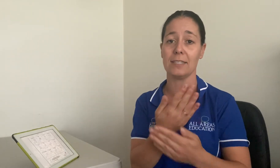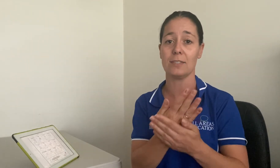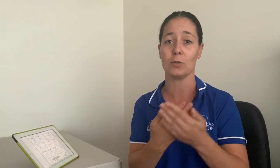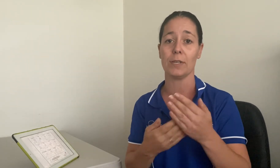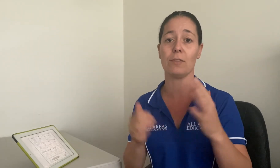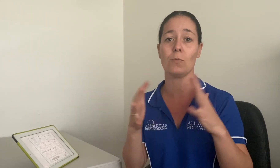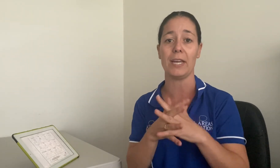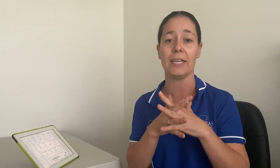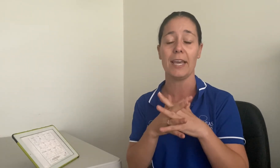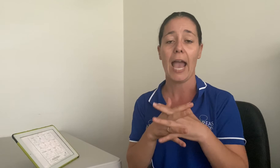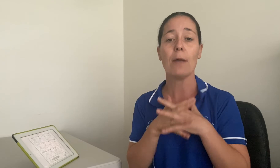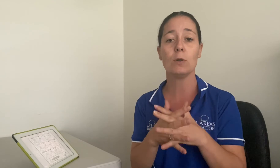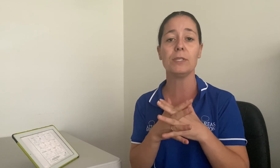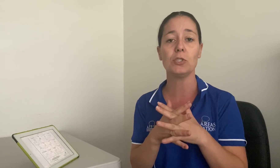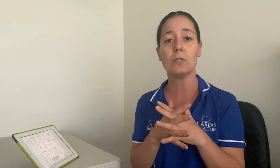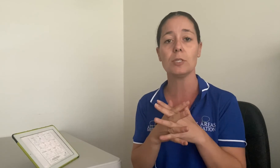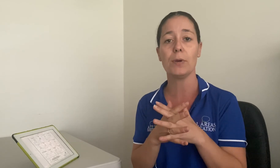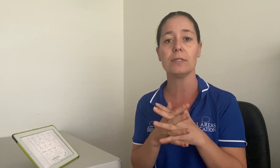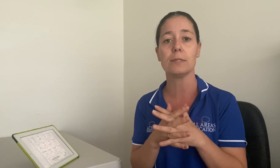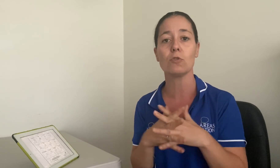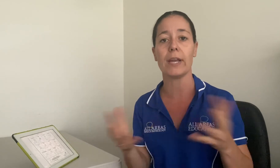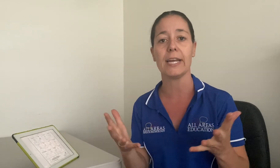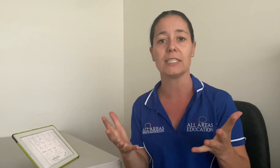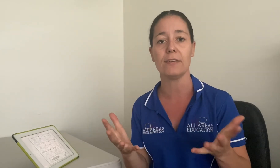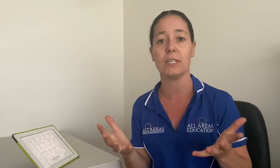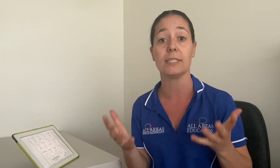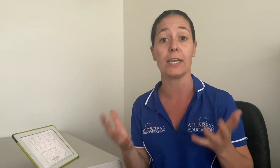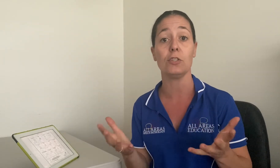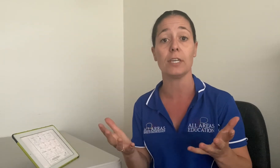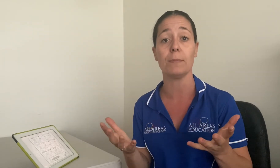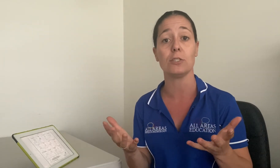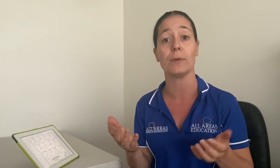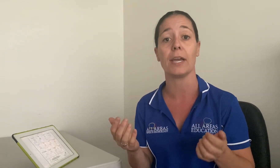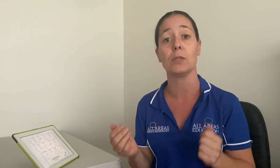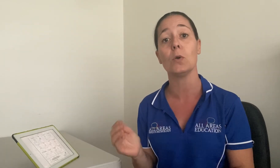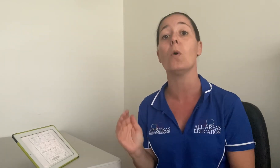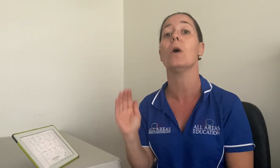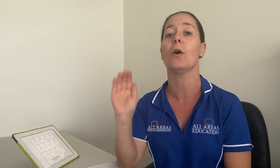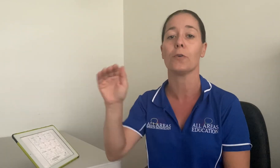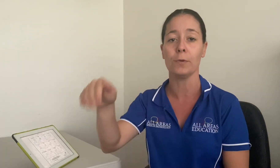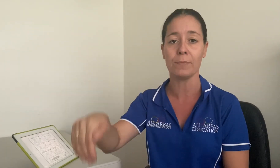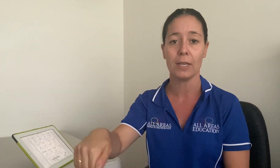Story of the Week. And we'll be sure to post some great activities that you can be doing at your home